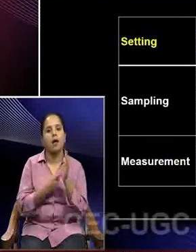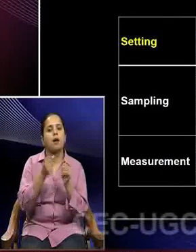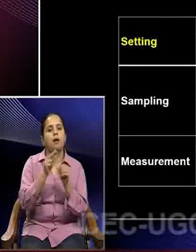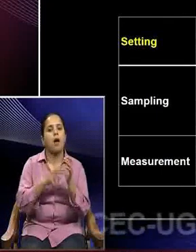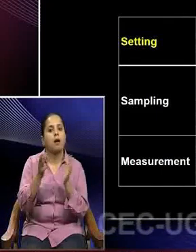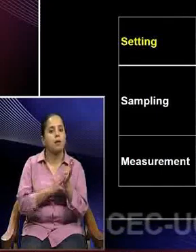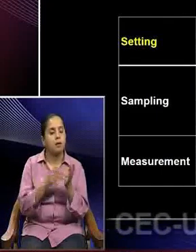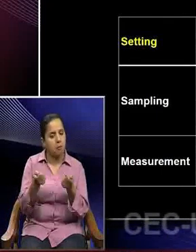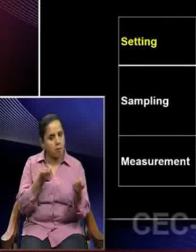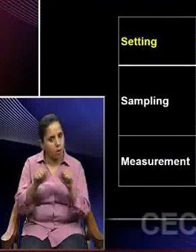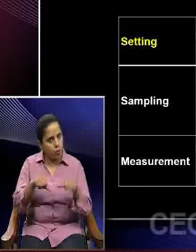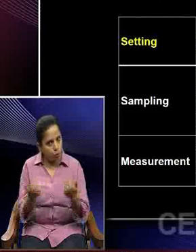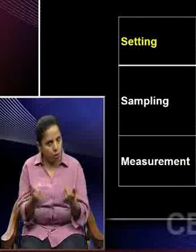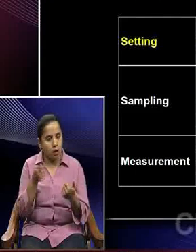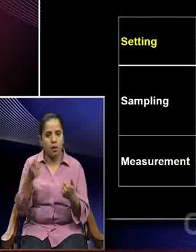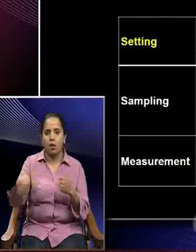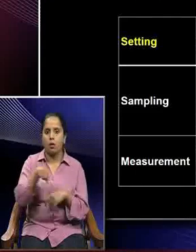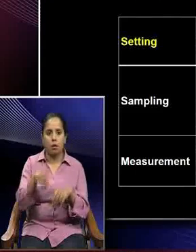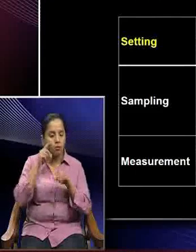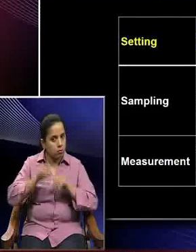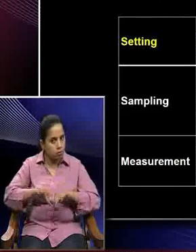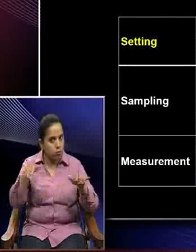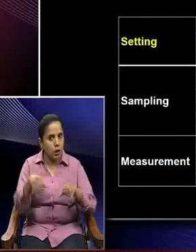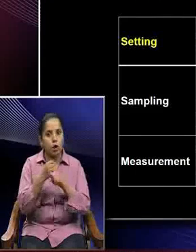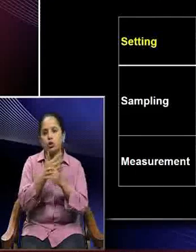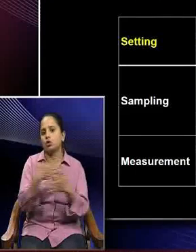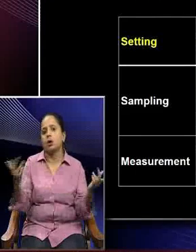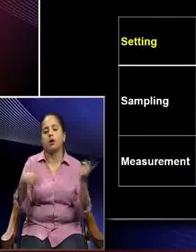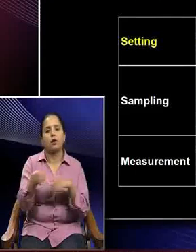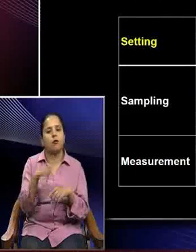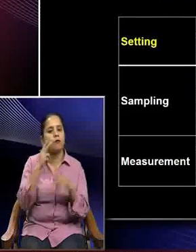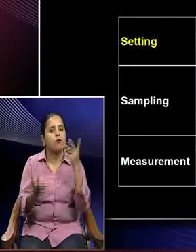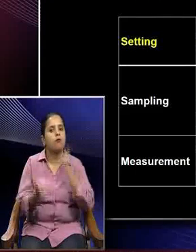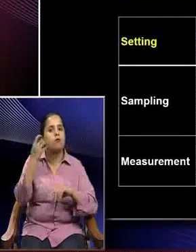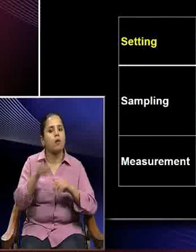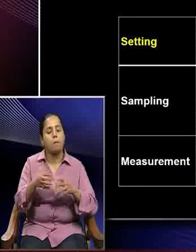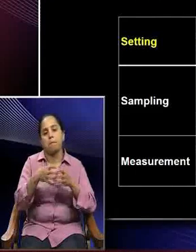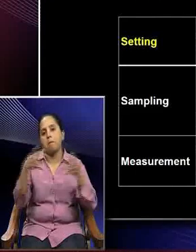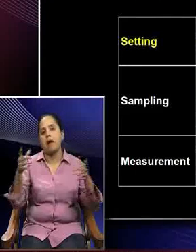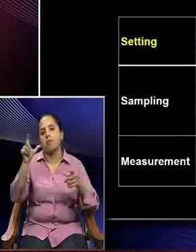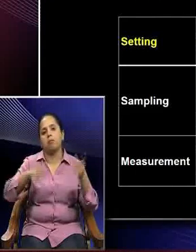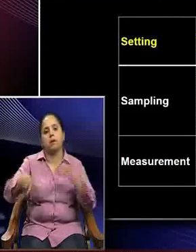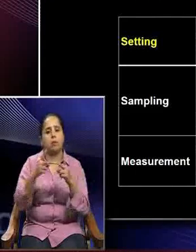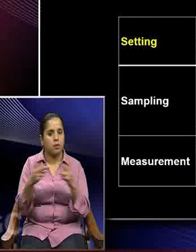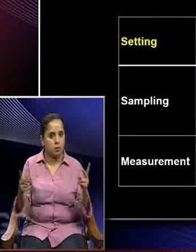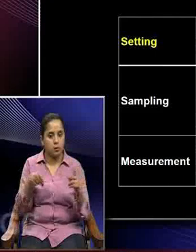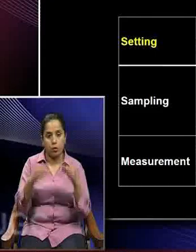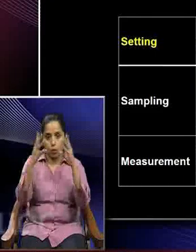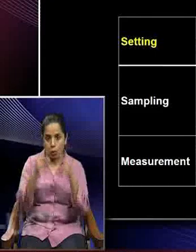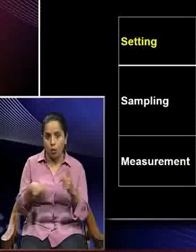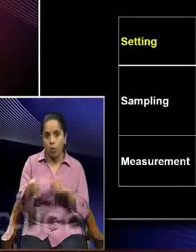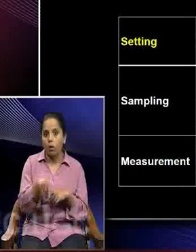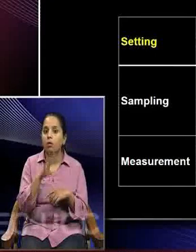is manageable in order to facilitate the generalization of findings to larger populations. Measurements are